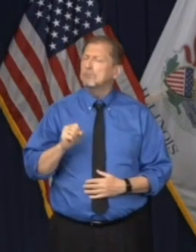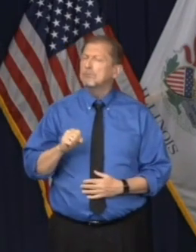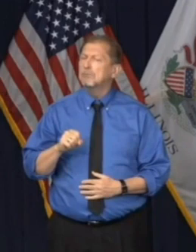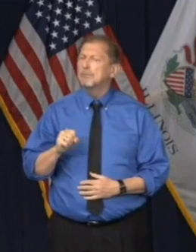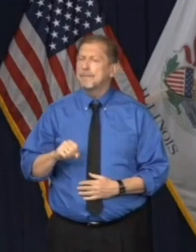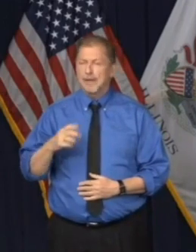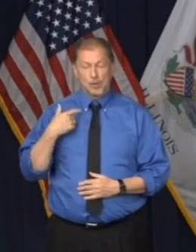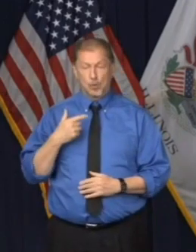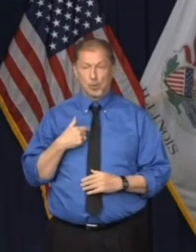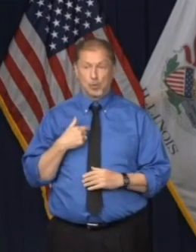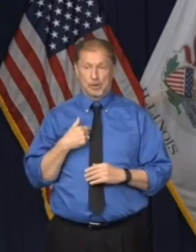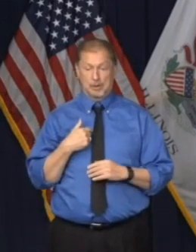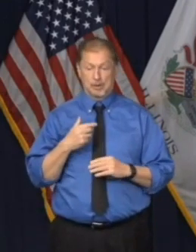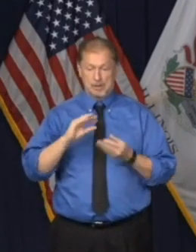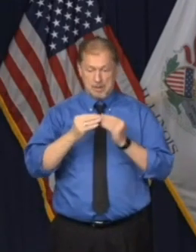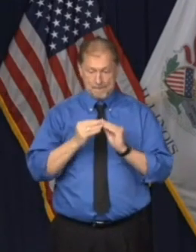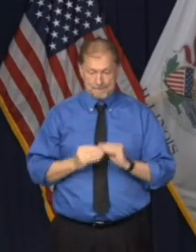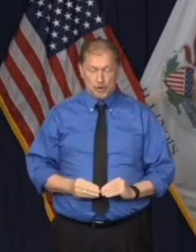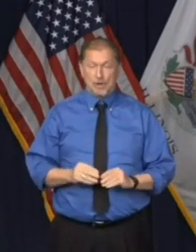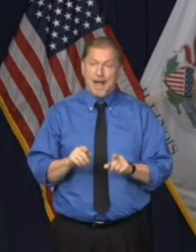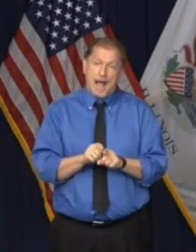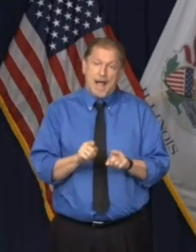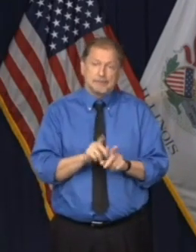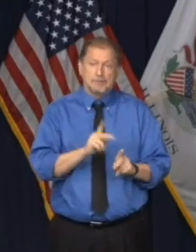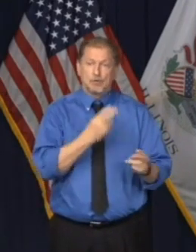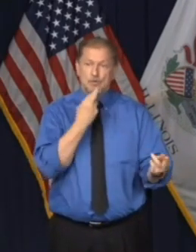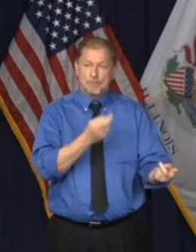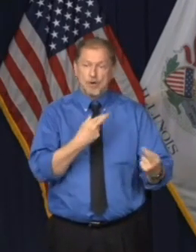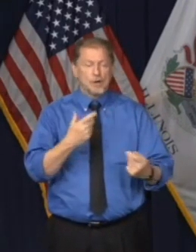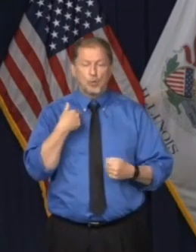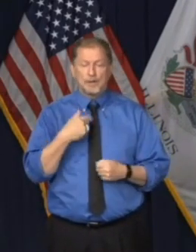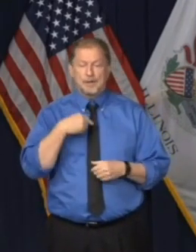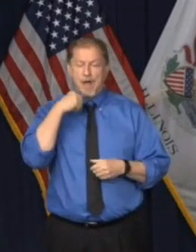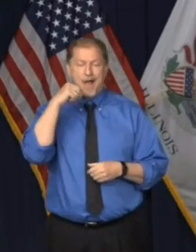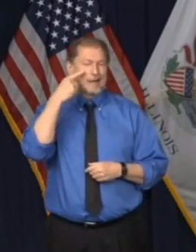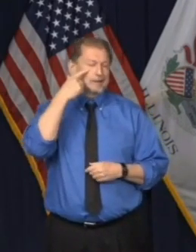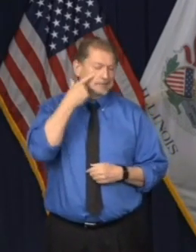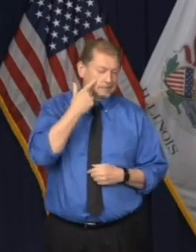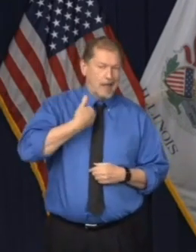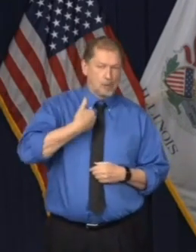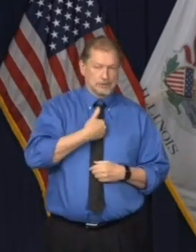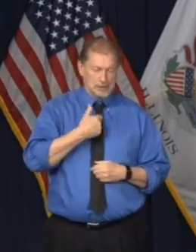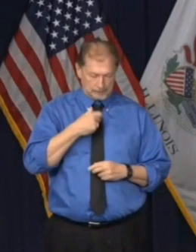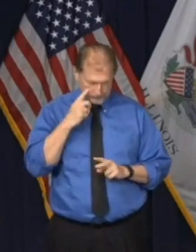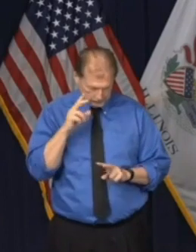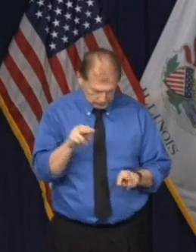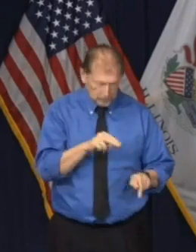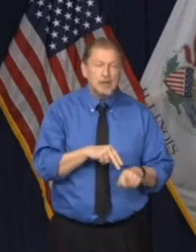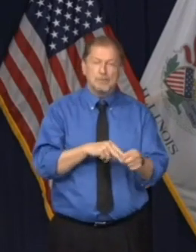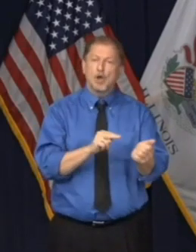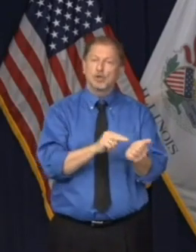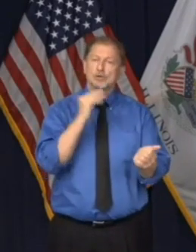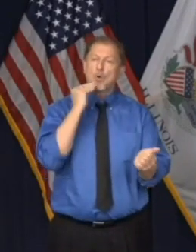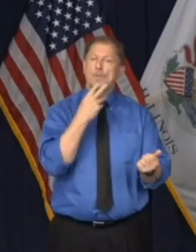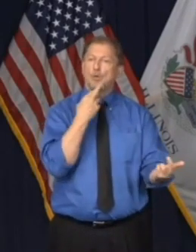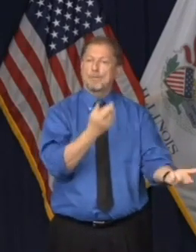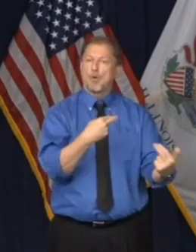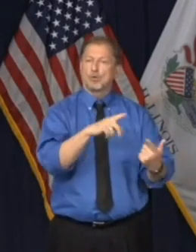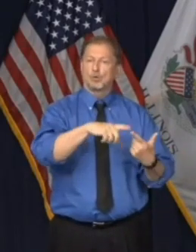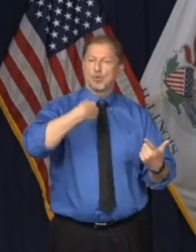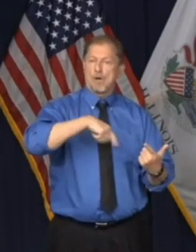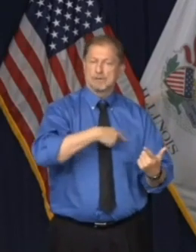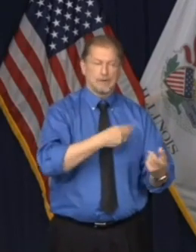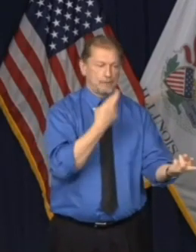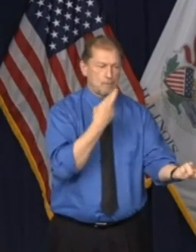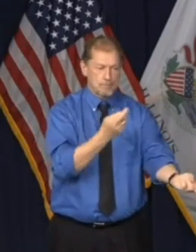as accurate as the information that's put into it, right? So we're not in the nursing homes collecting the data. We are receiving the data from outside